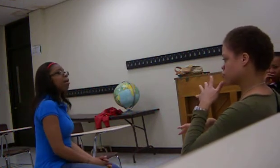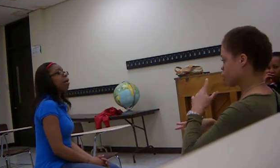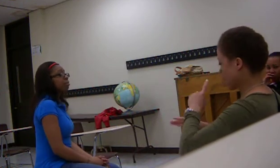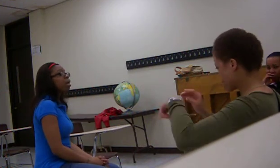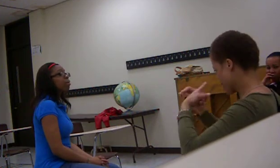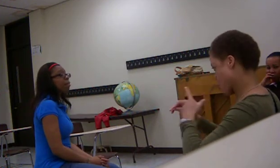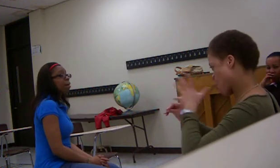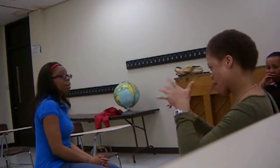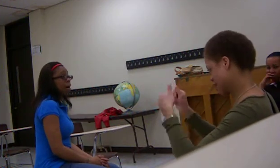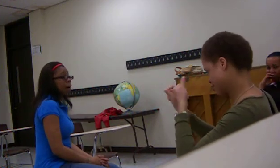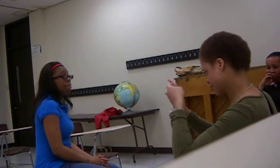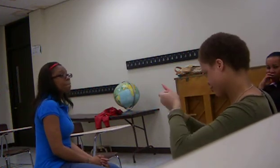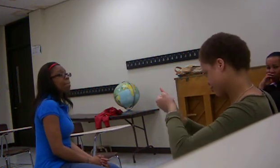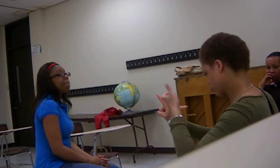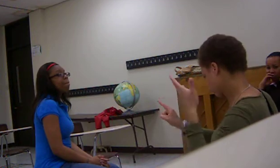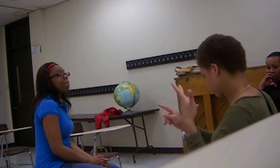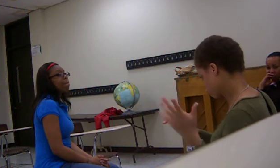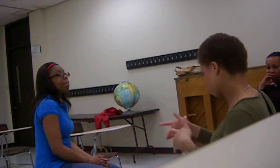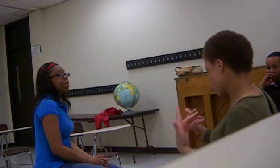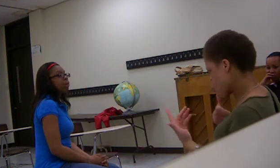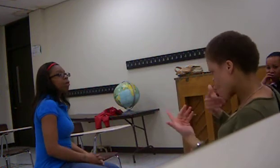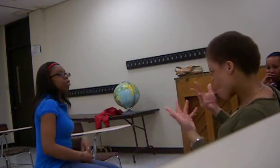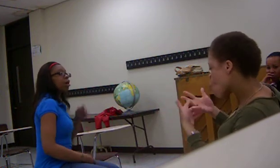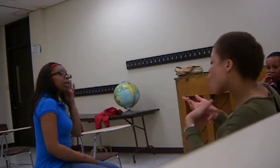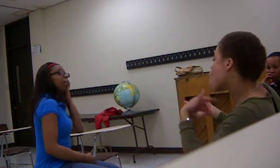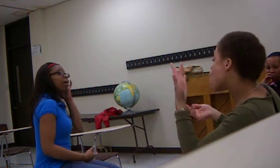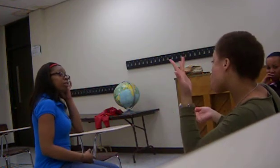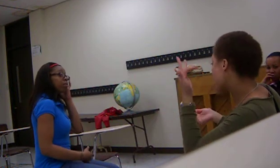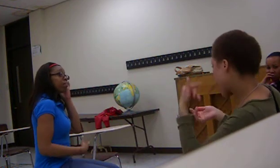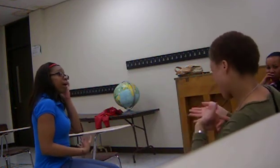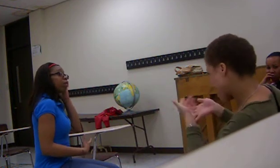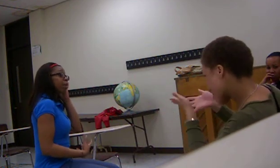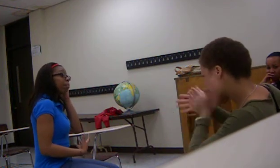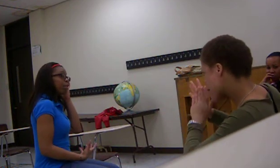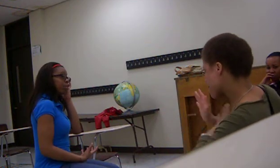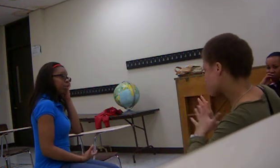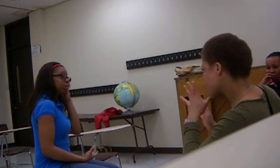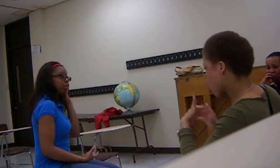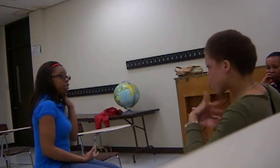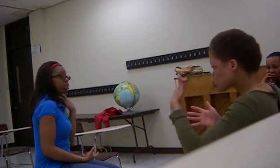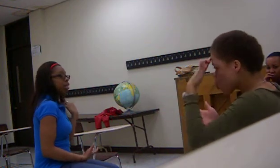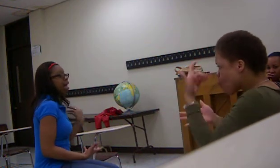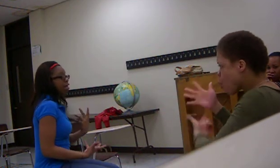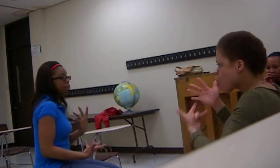I'm talking about my mom, but we're talking about my grandmother in the aspect.